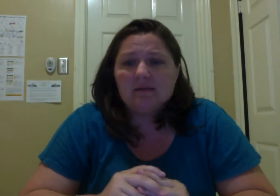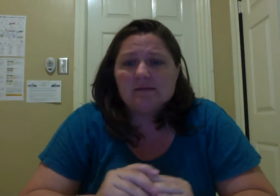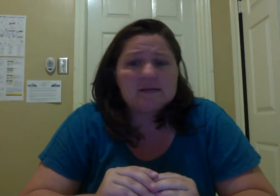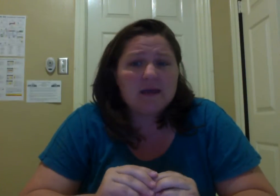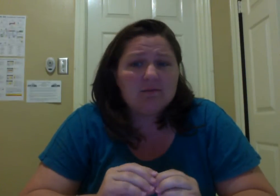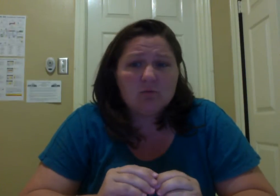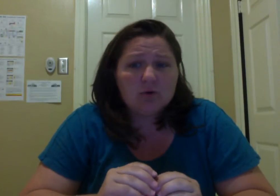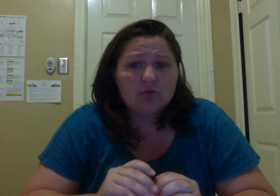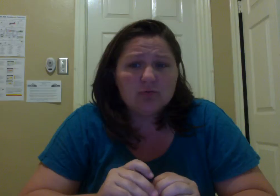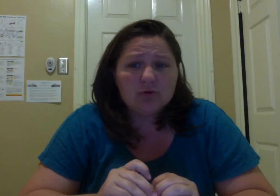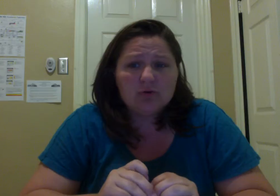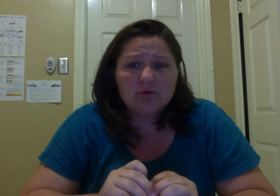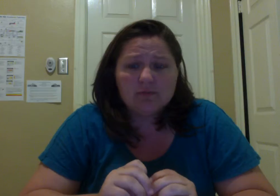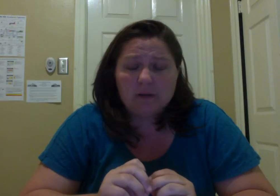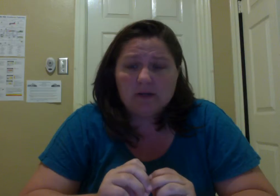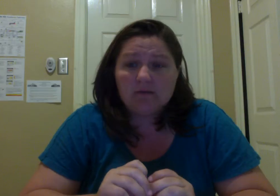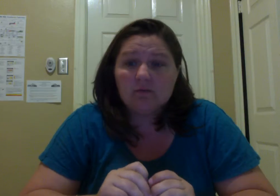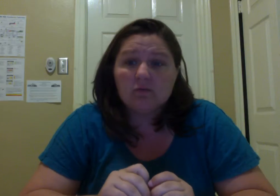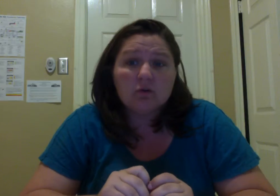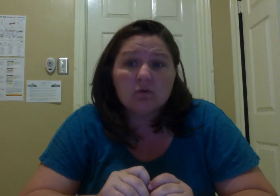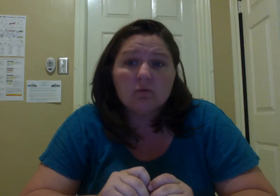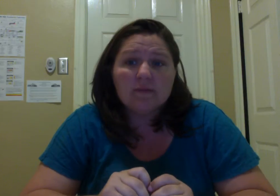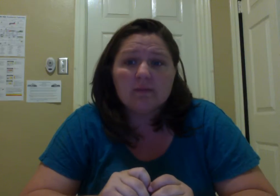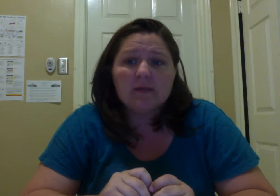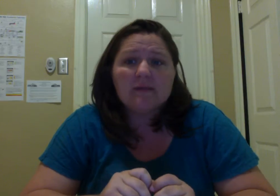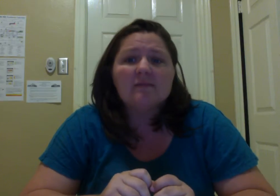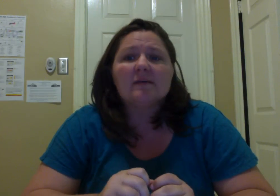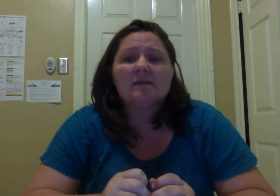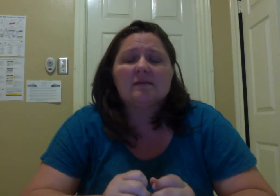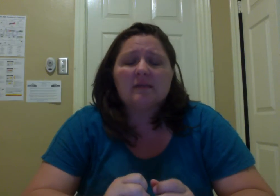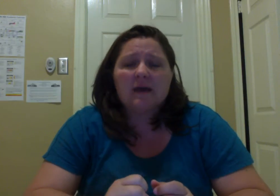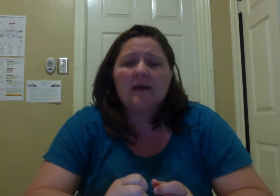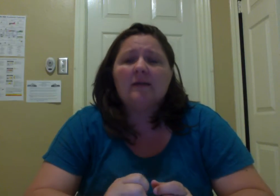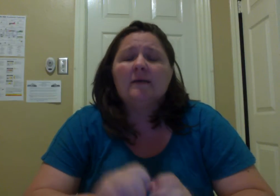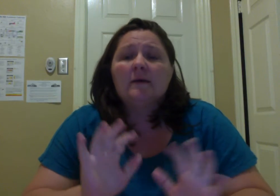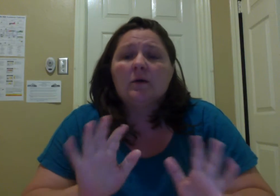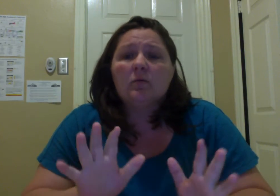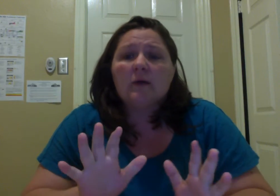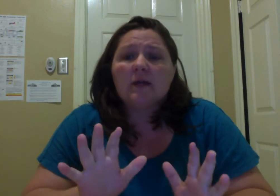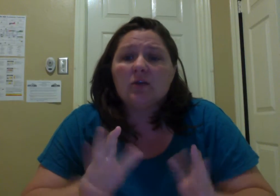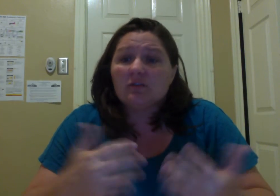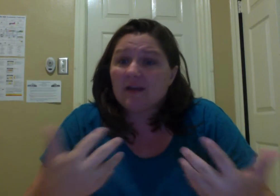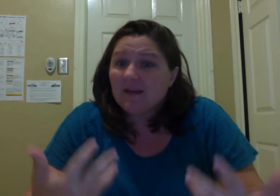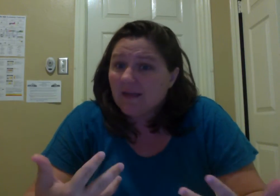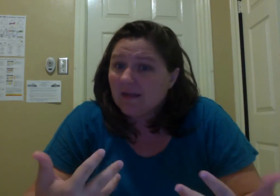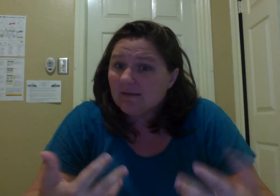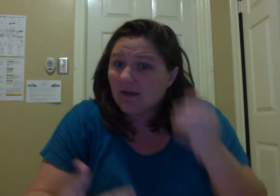doesn't have word-to-word correspondence. So what that means is that when you're signing ASL,